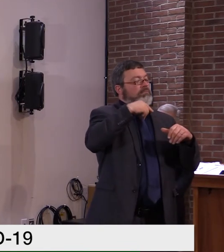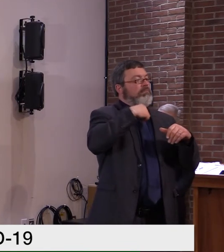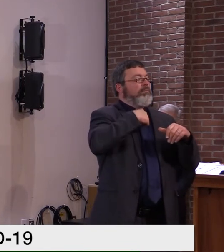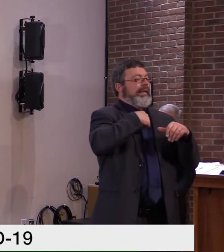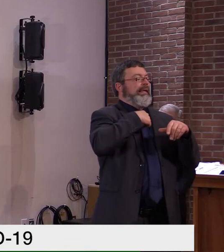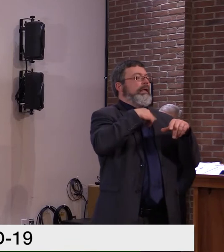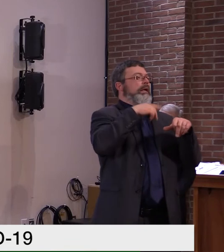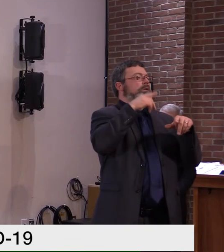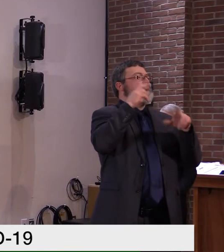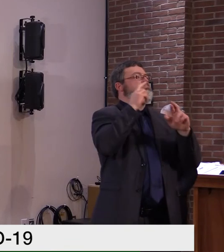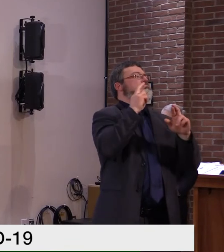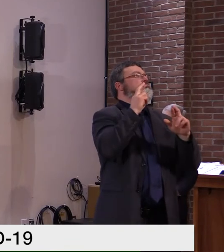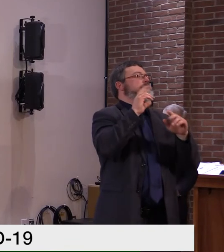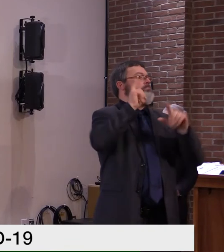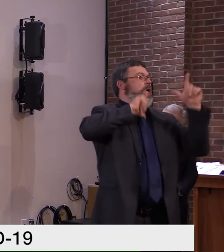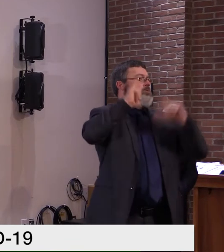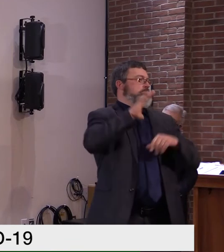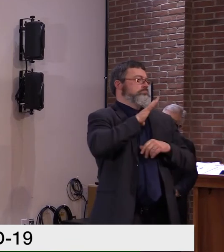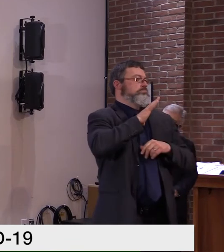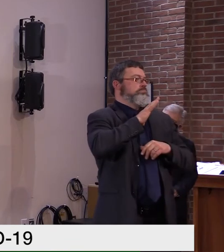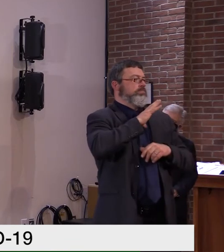respects